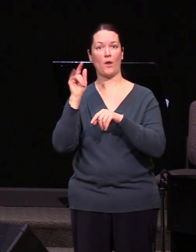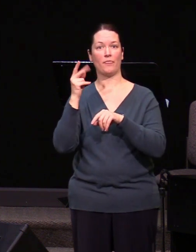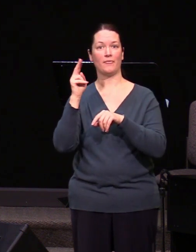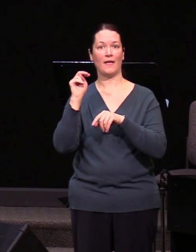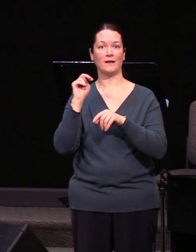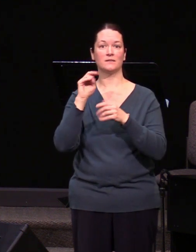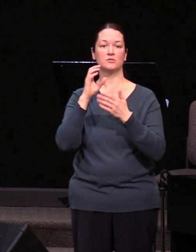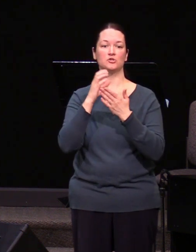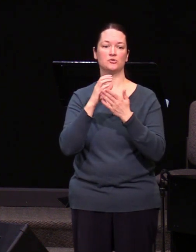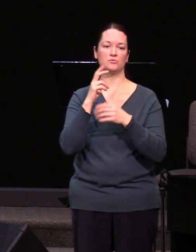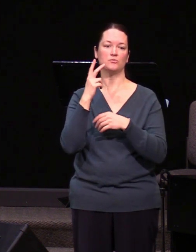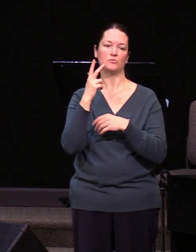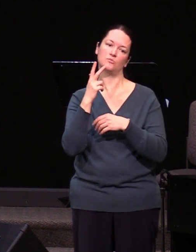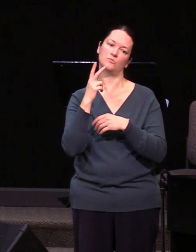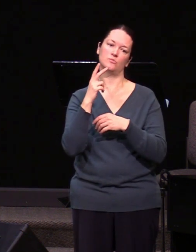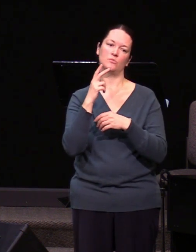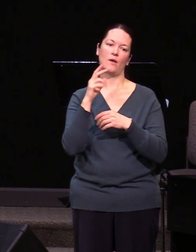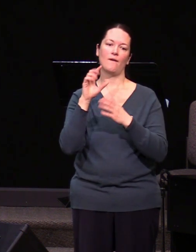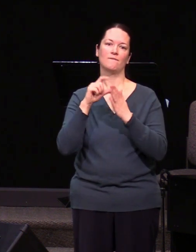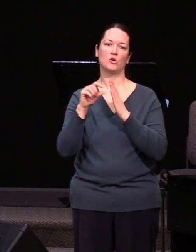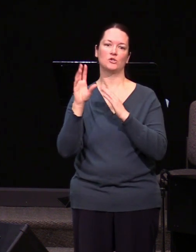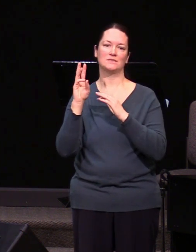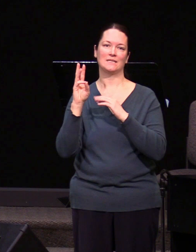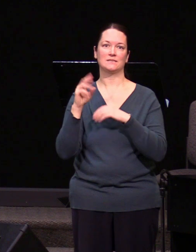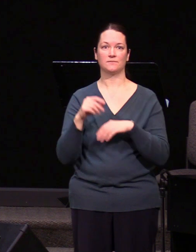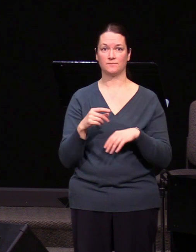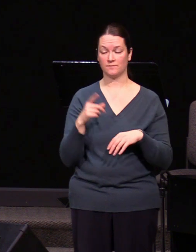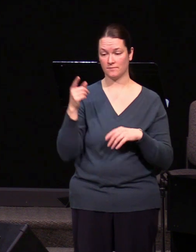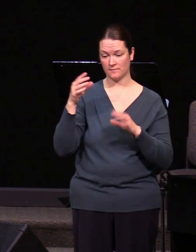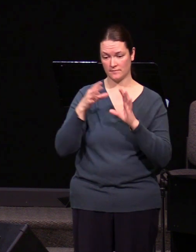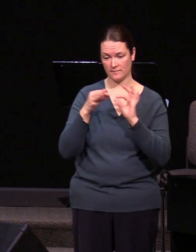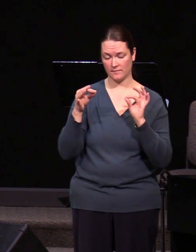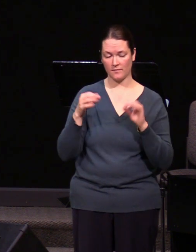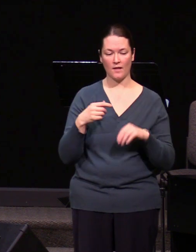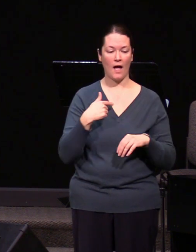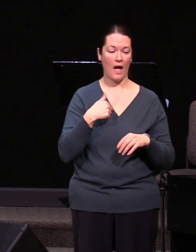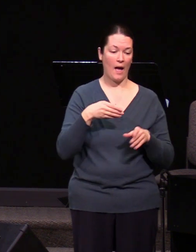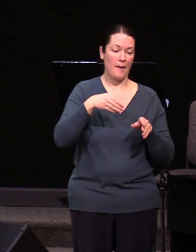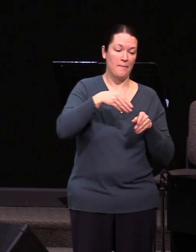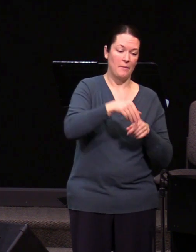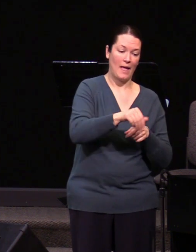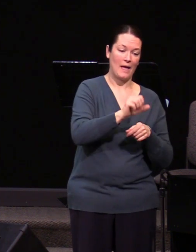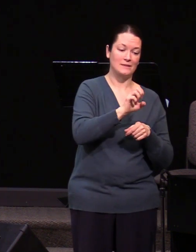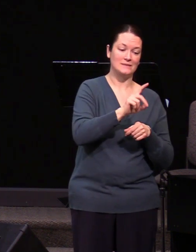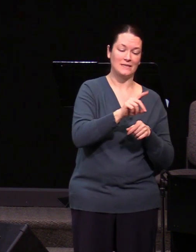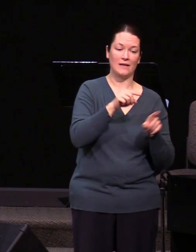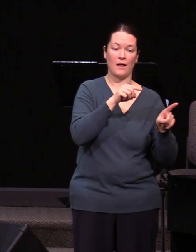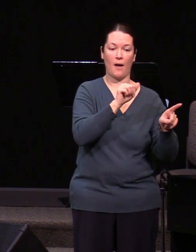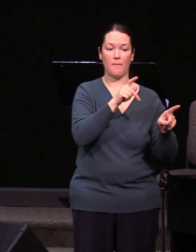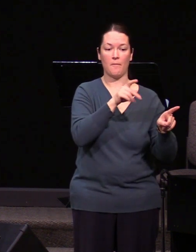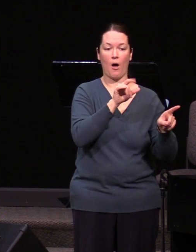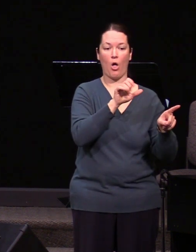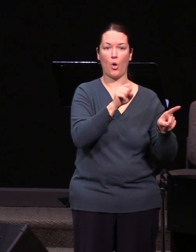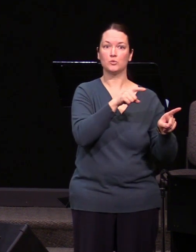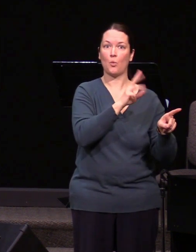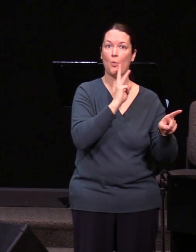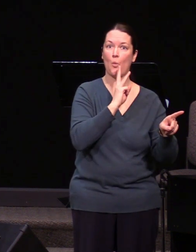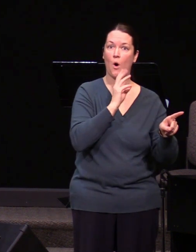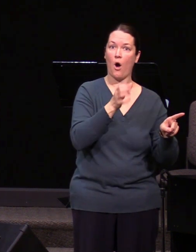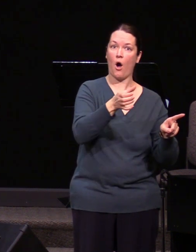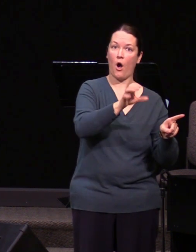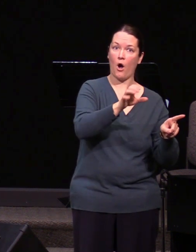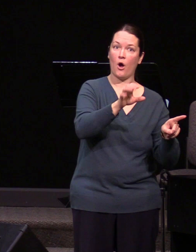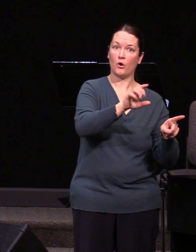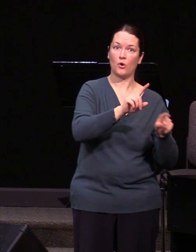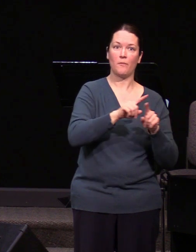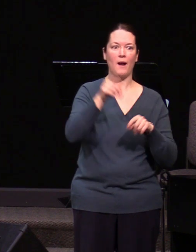3, verse 6. I planted the seed, Apollos watered it, but God has